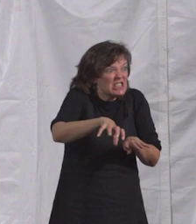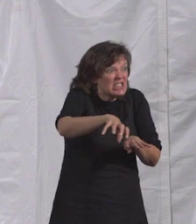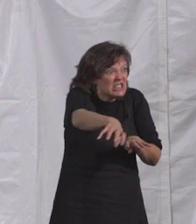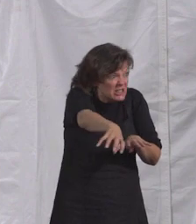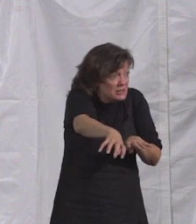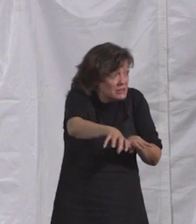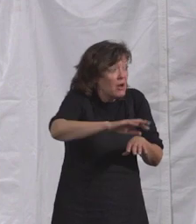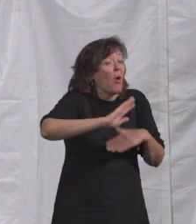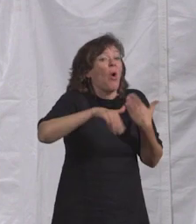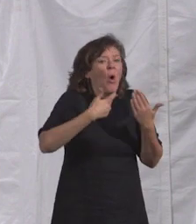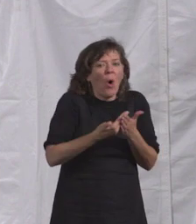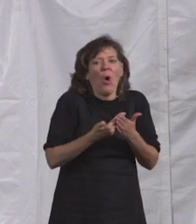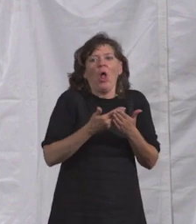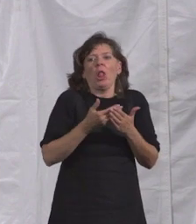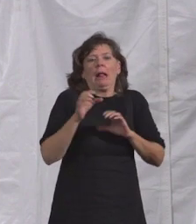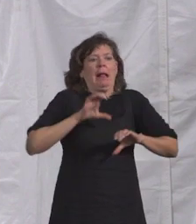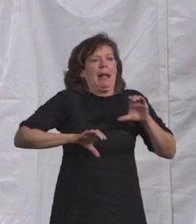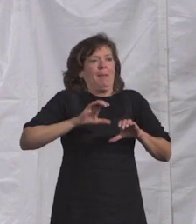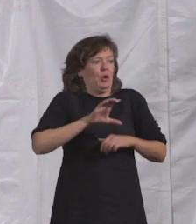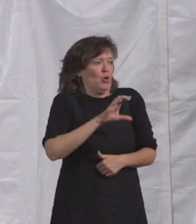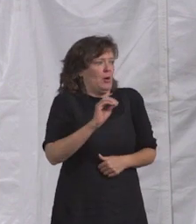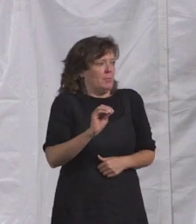environmentally conscious.